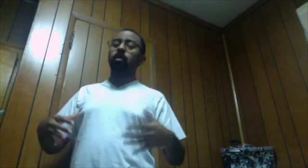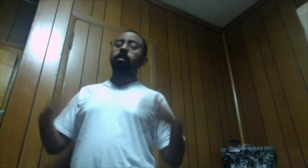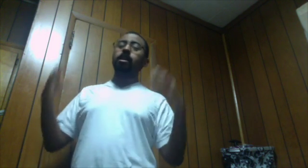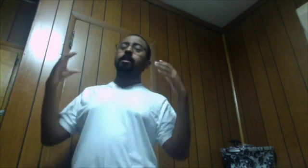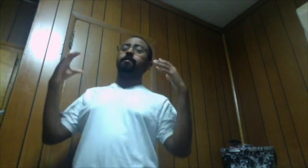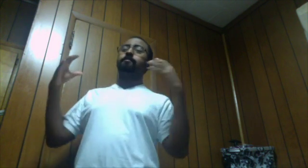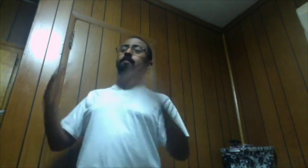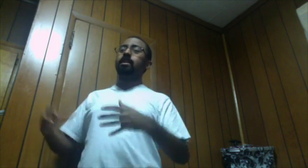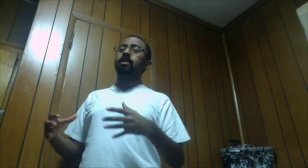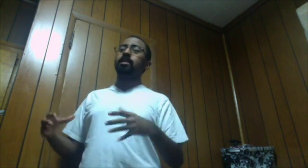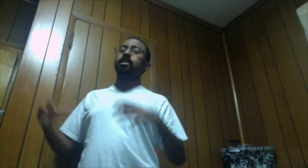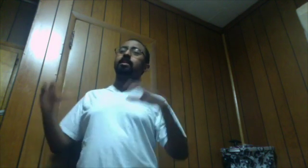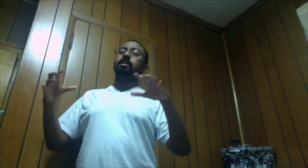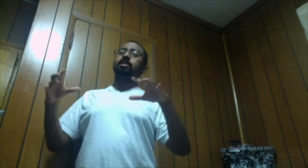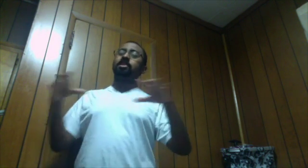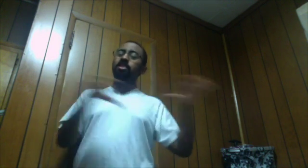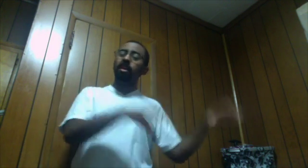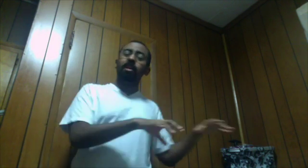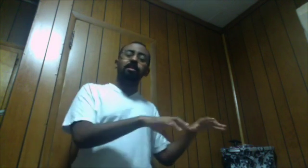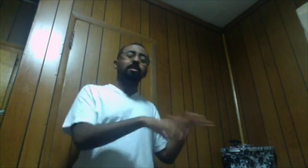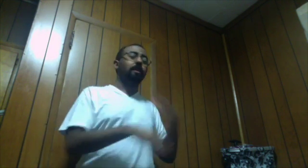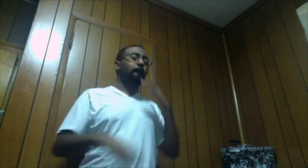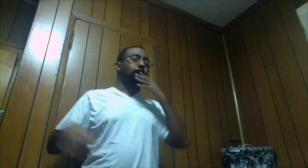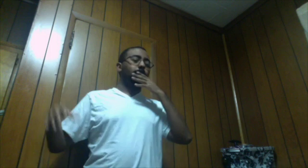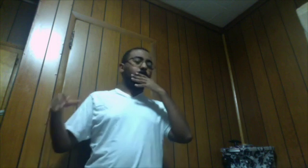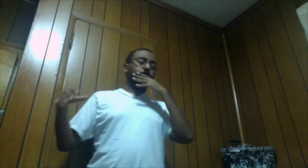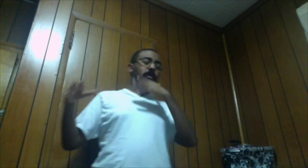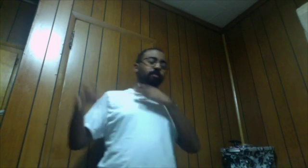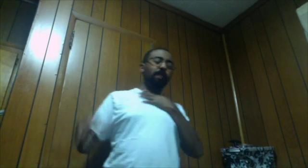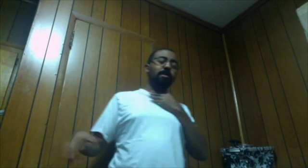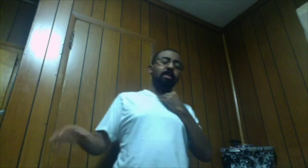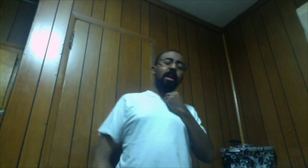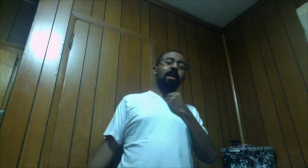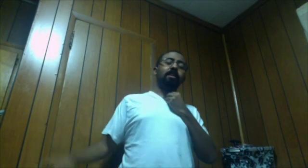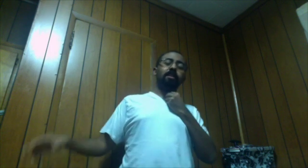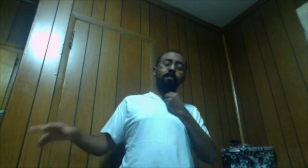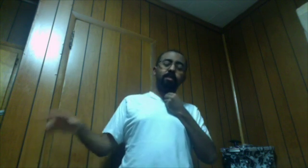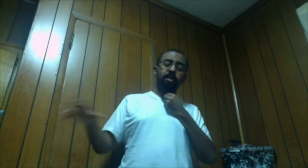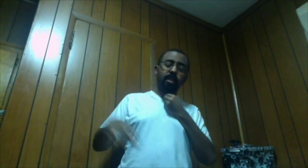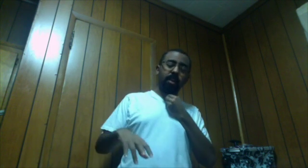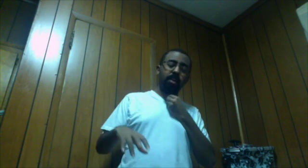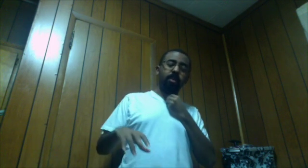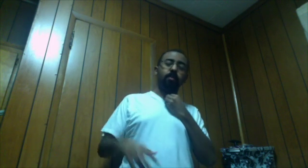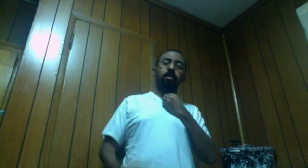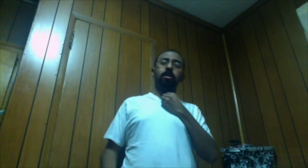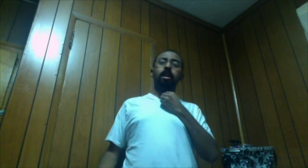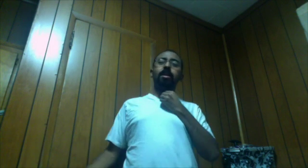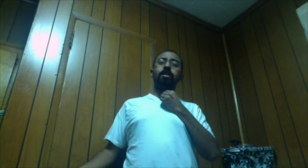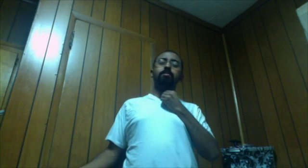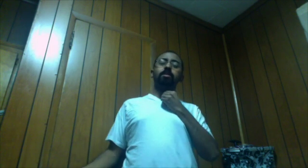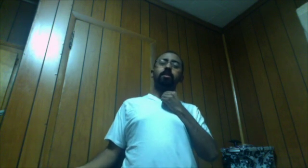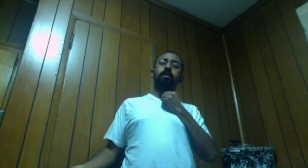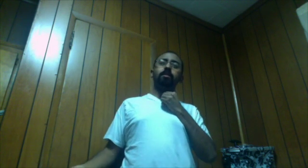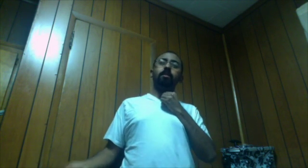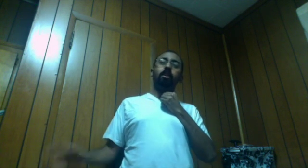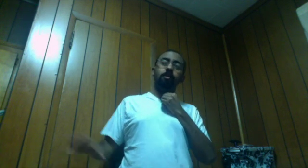Purgatory meets Saws. When people die, they come to this area where, I guess, what do they call them?